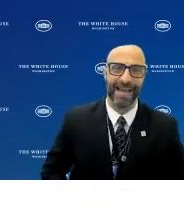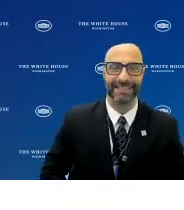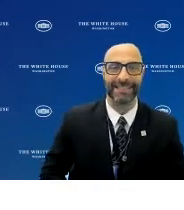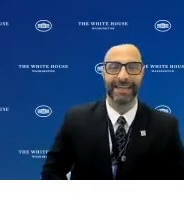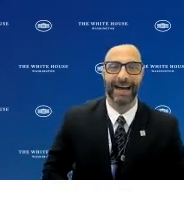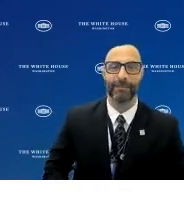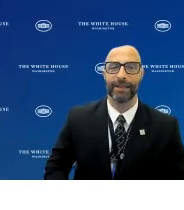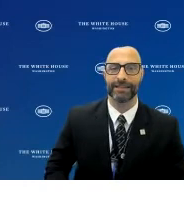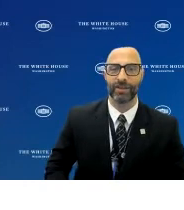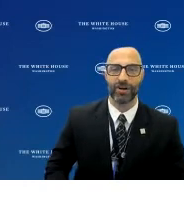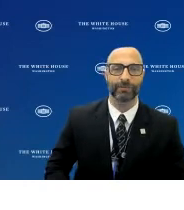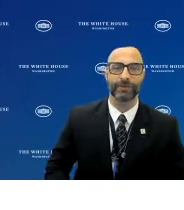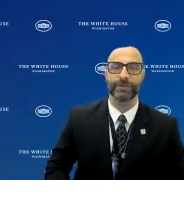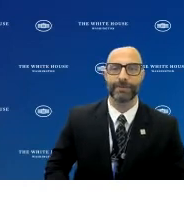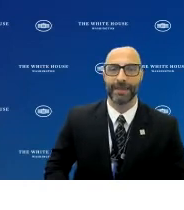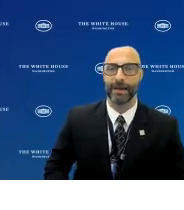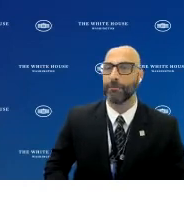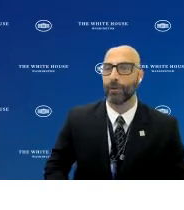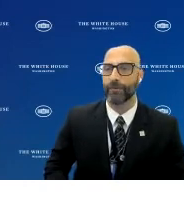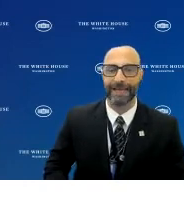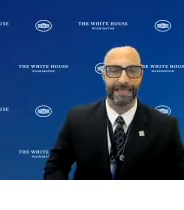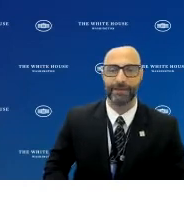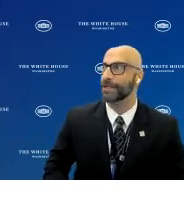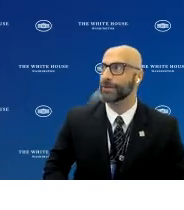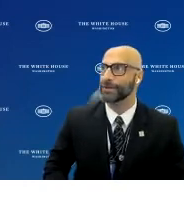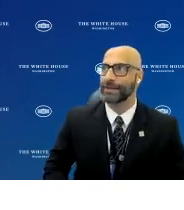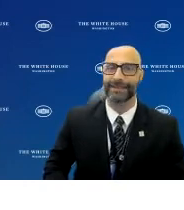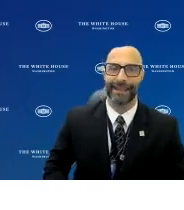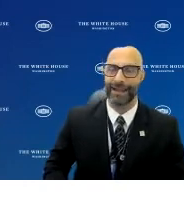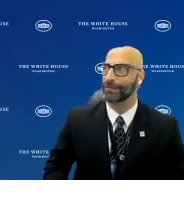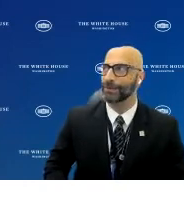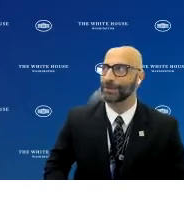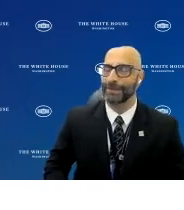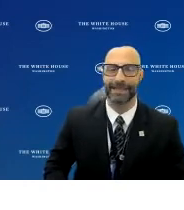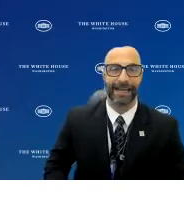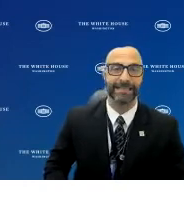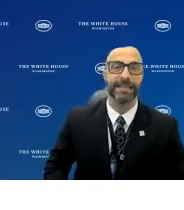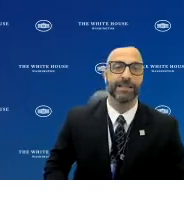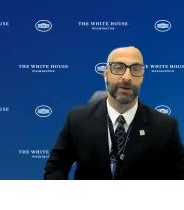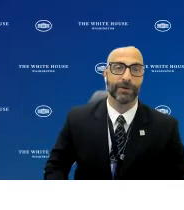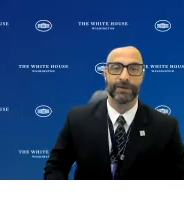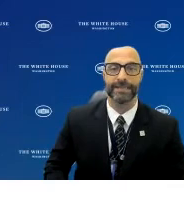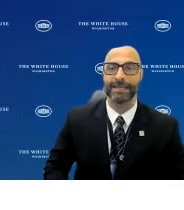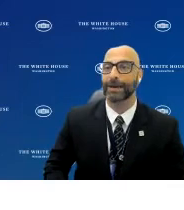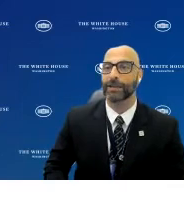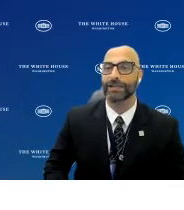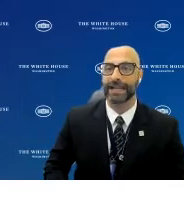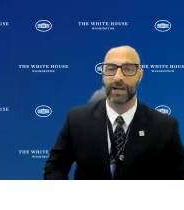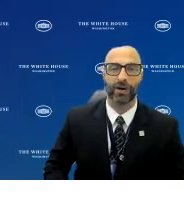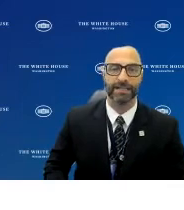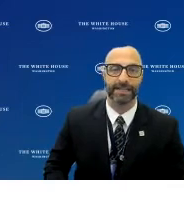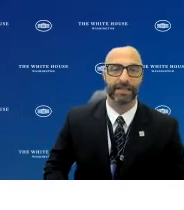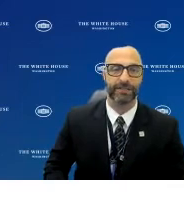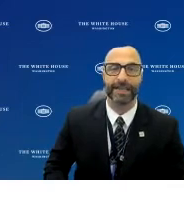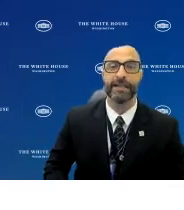the jurisdiction yet. The darker blues mean more vaccine administration, the lighter blues mean less. So you can see what it